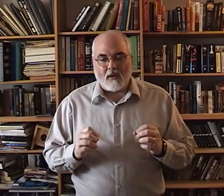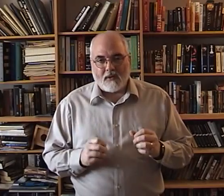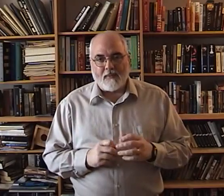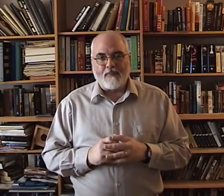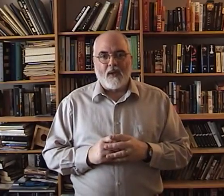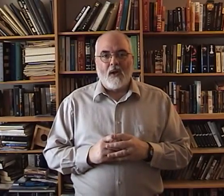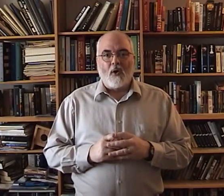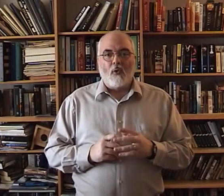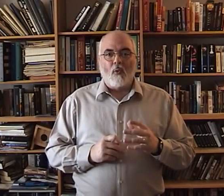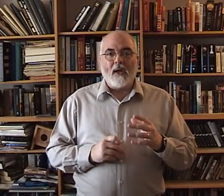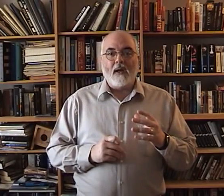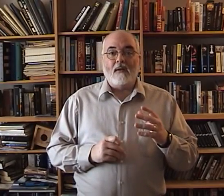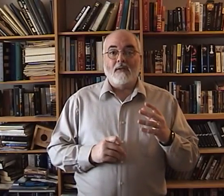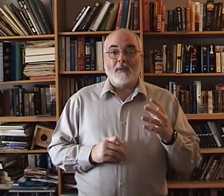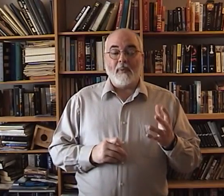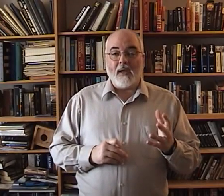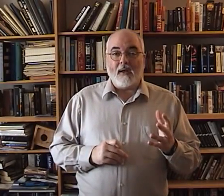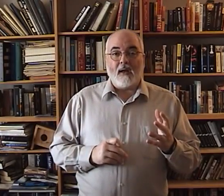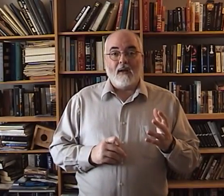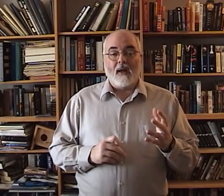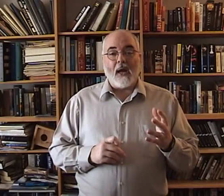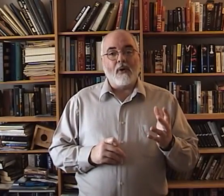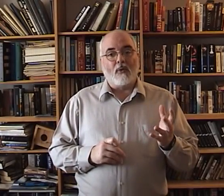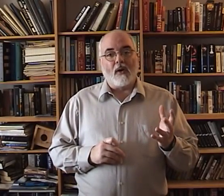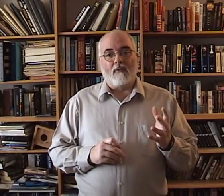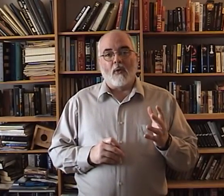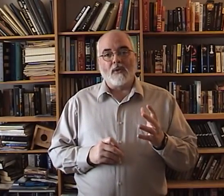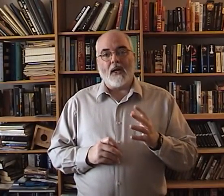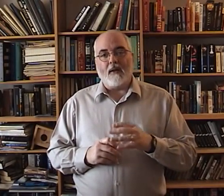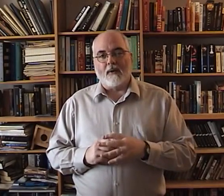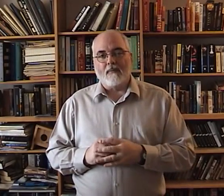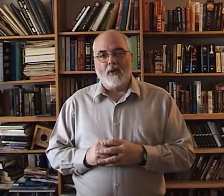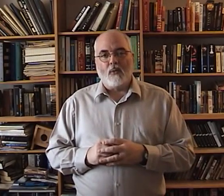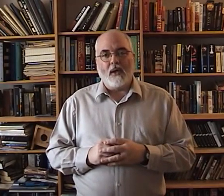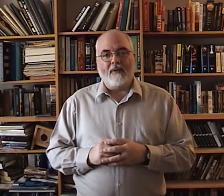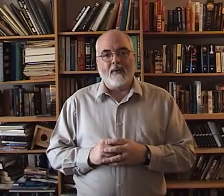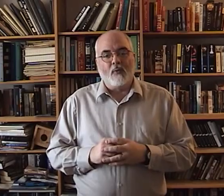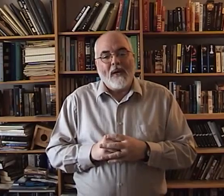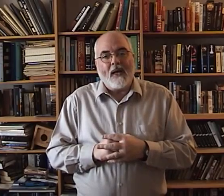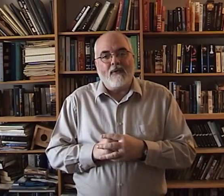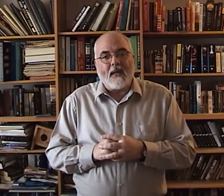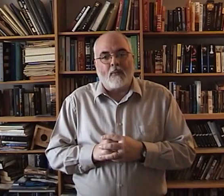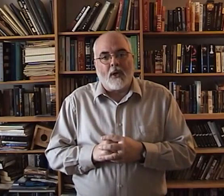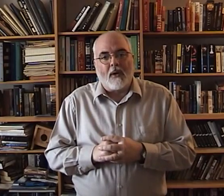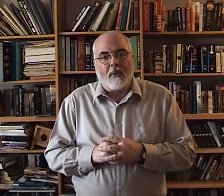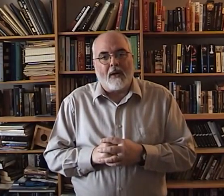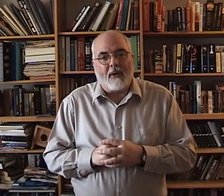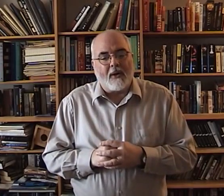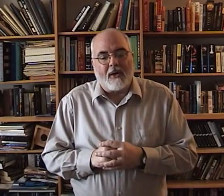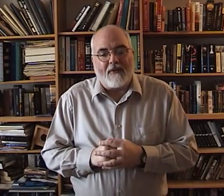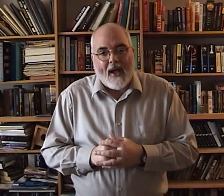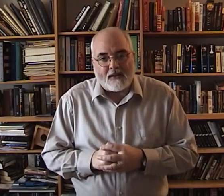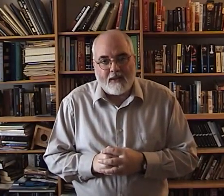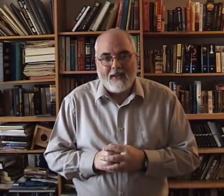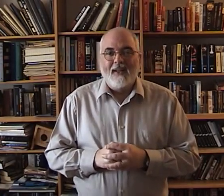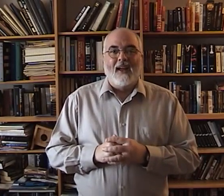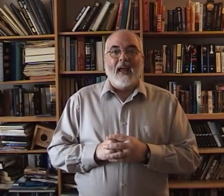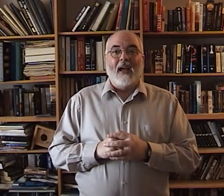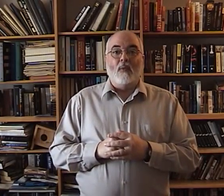words. We speak and we run all of our words together. We can even say them really, really, really fast, and we